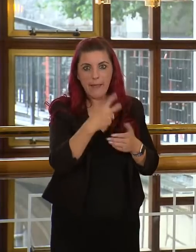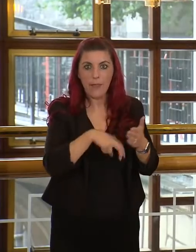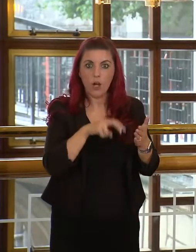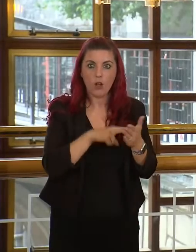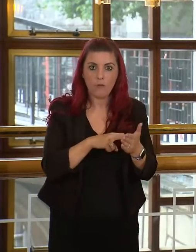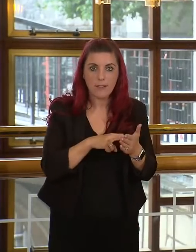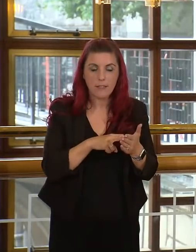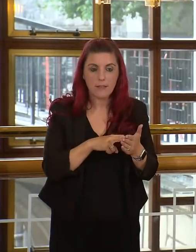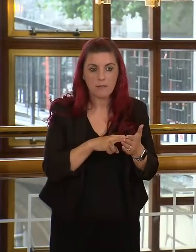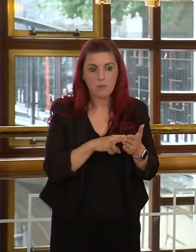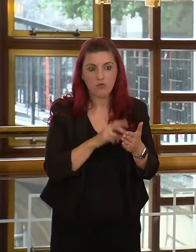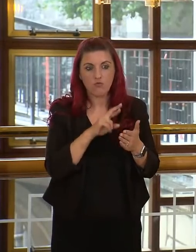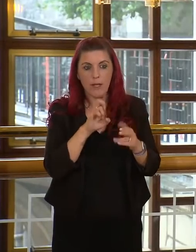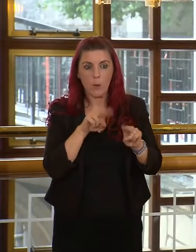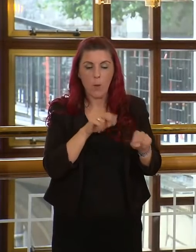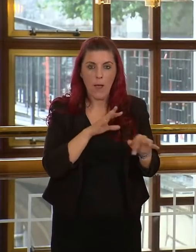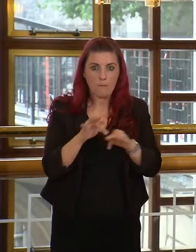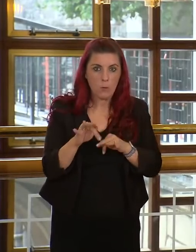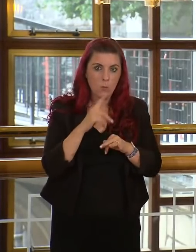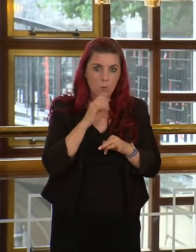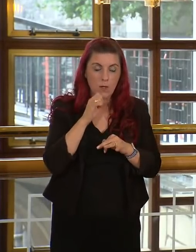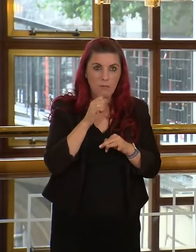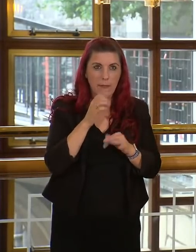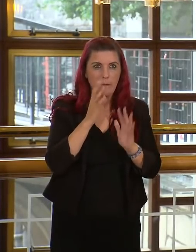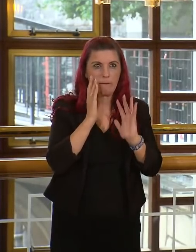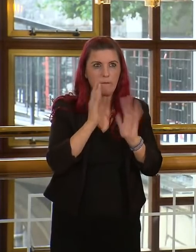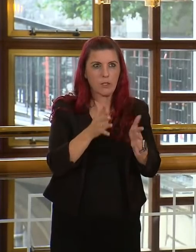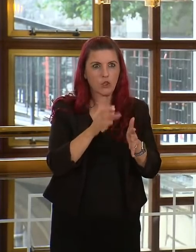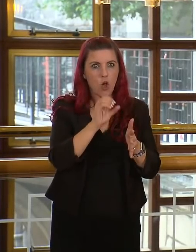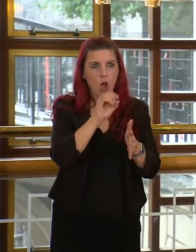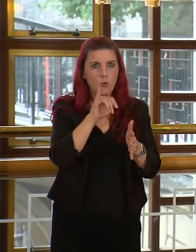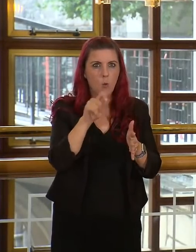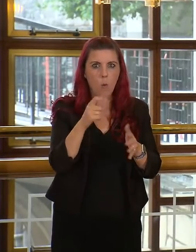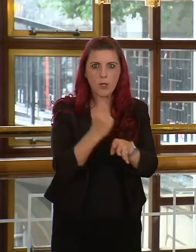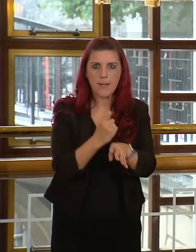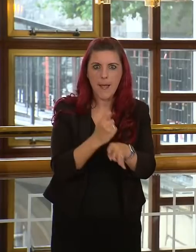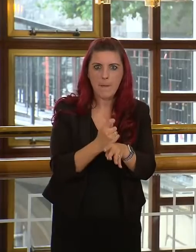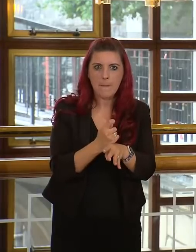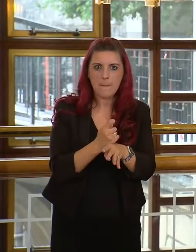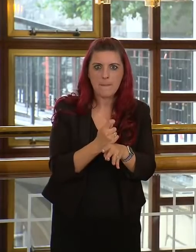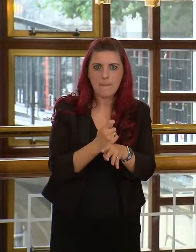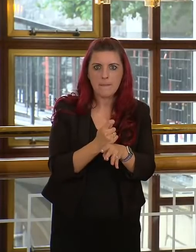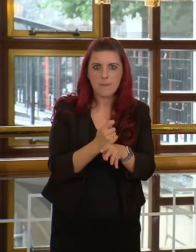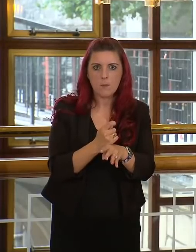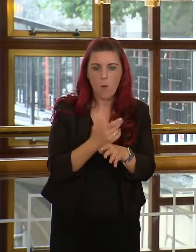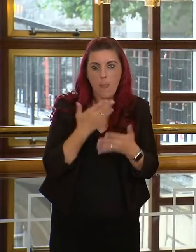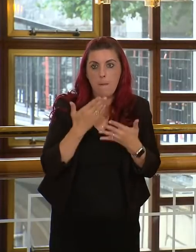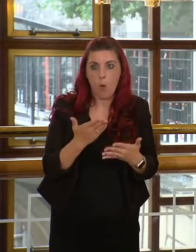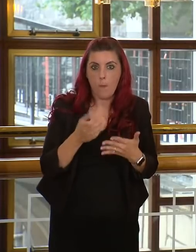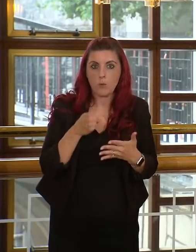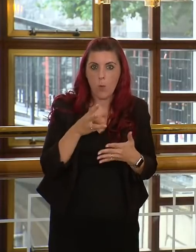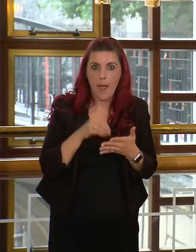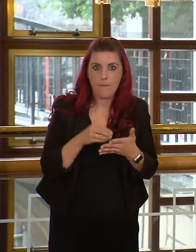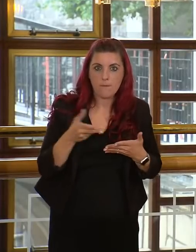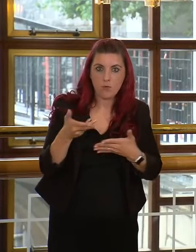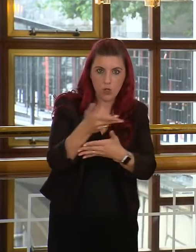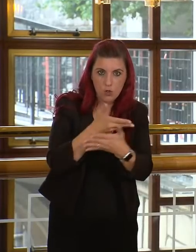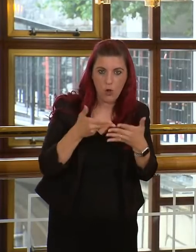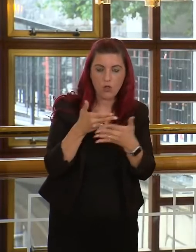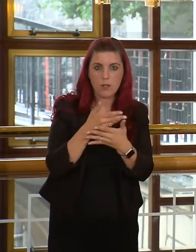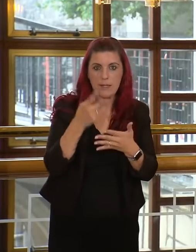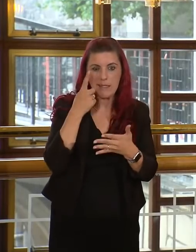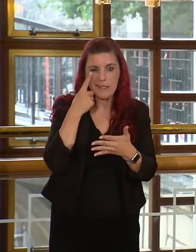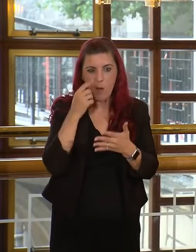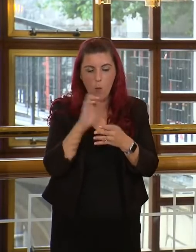my memory, that existing contract runs till around October. So they will be they'll be having discussions as to what they may wish to